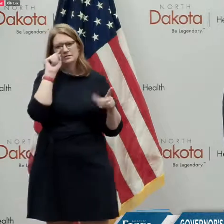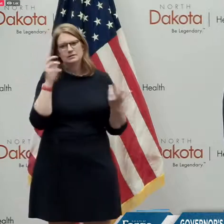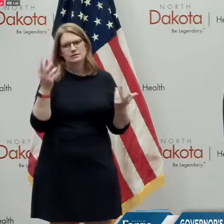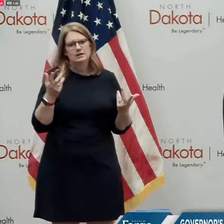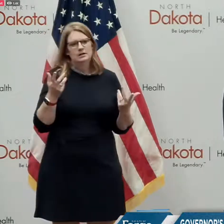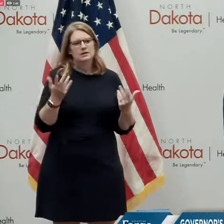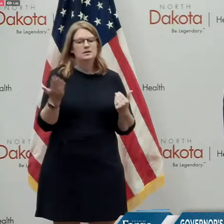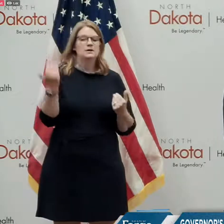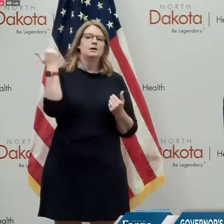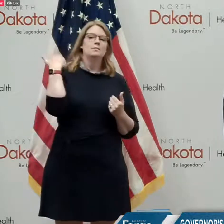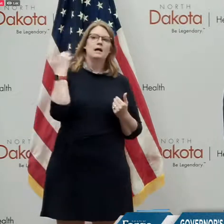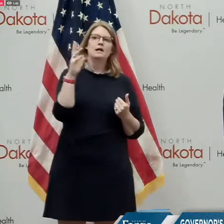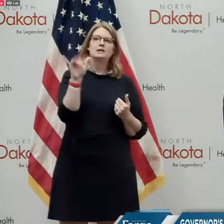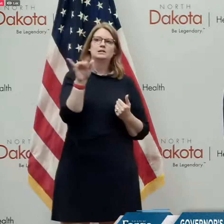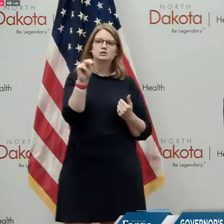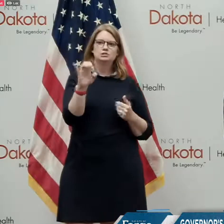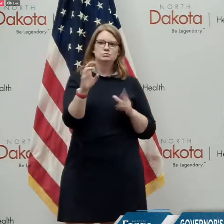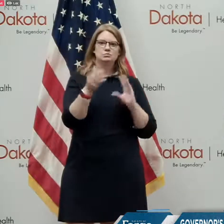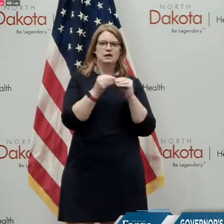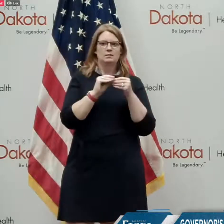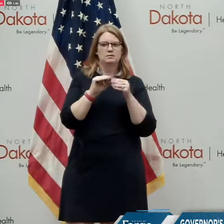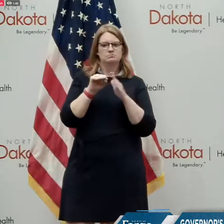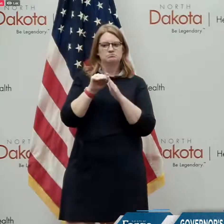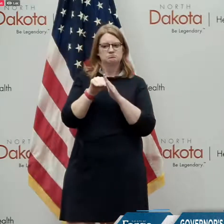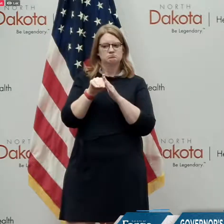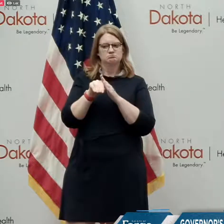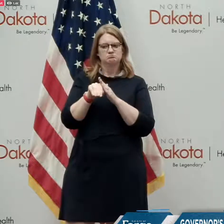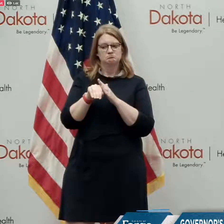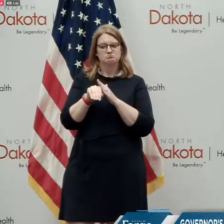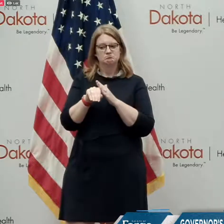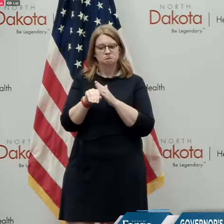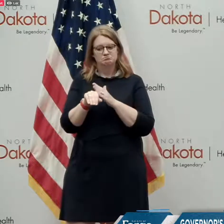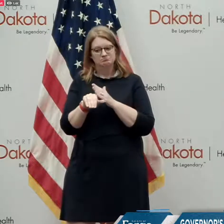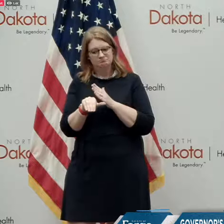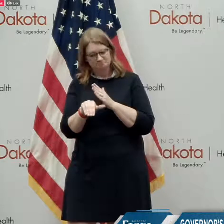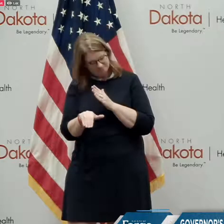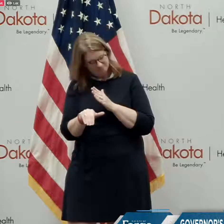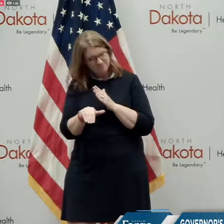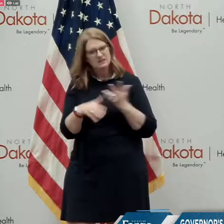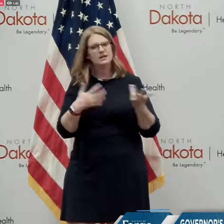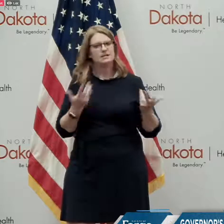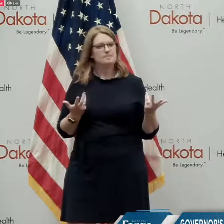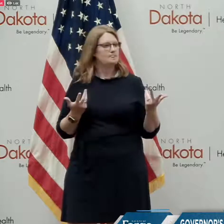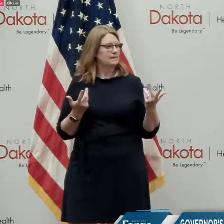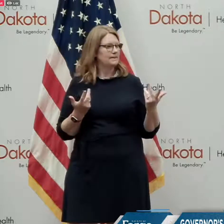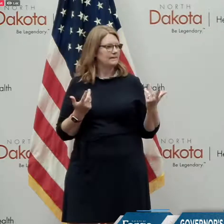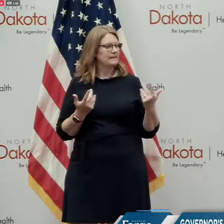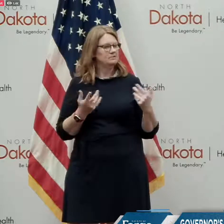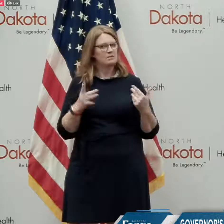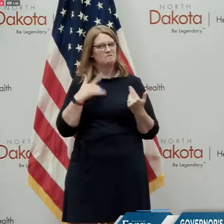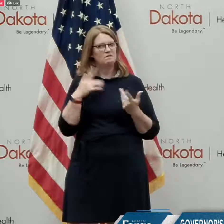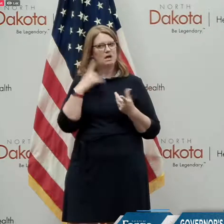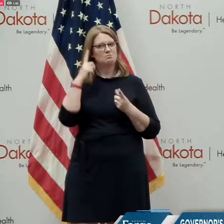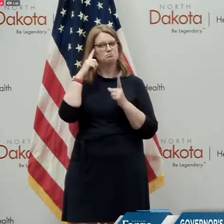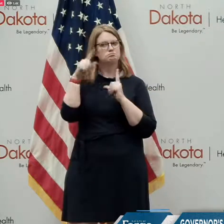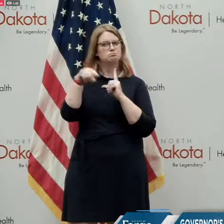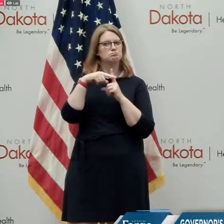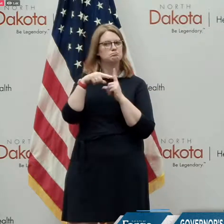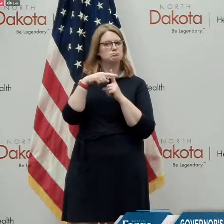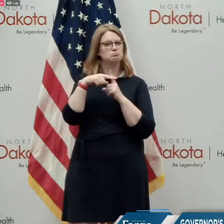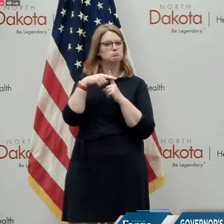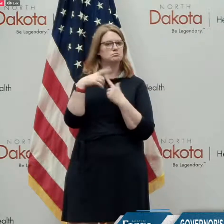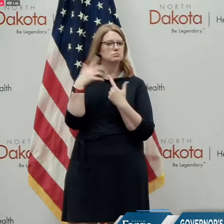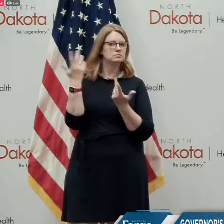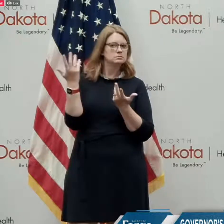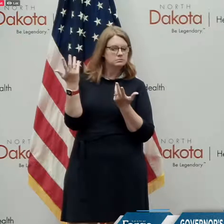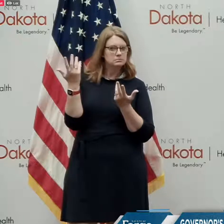back in June, our numbers were dropping, nicely during that time frame, and I think there was, some optimism that that